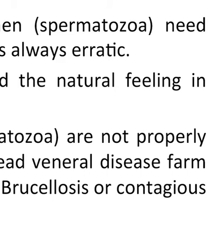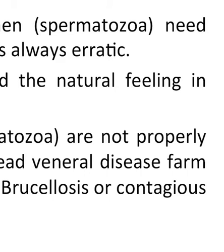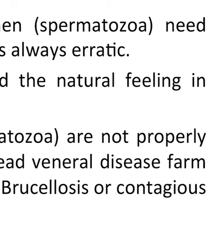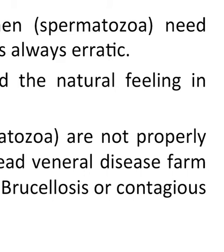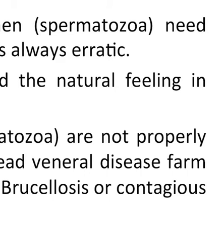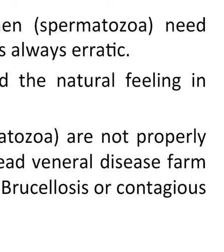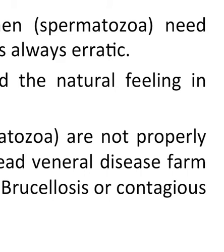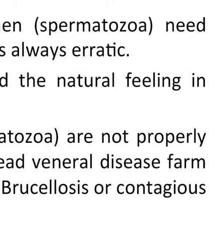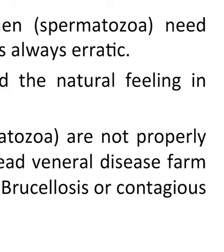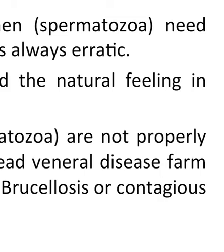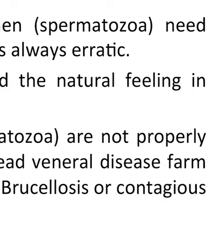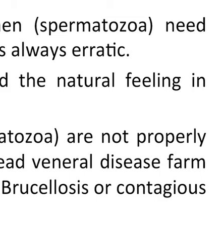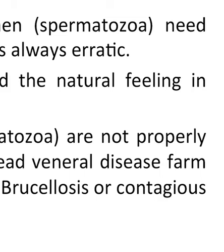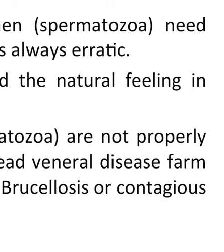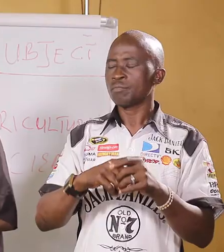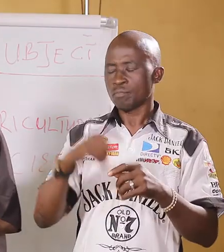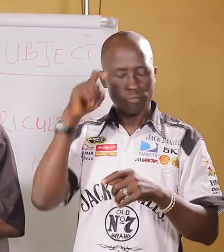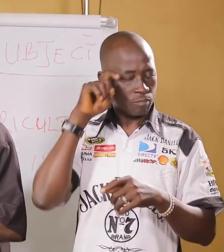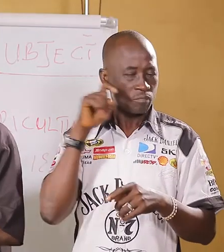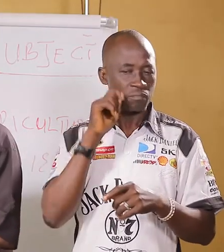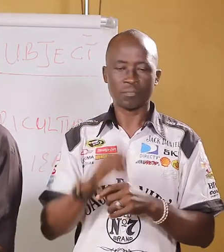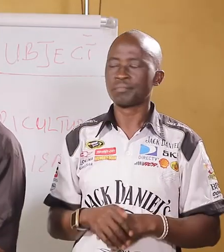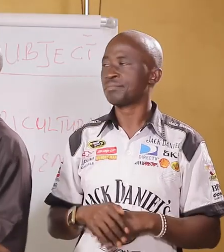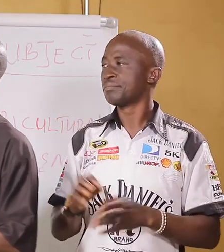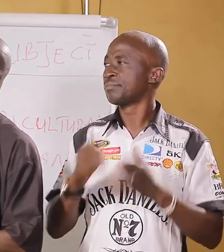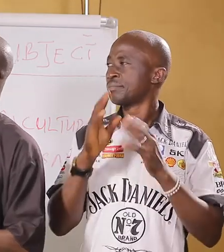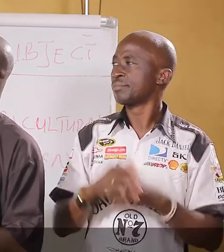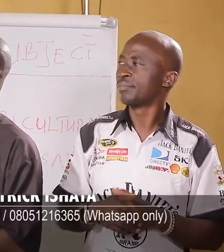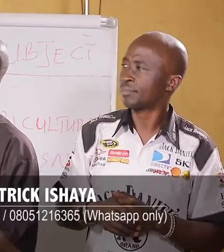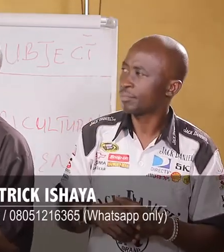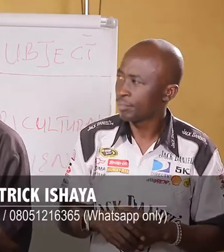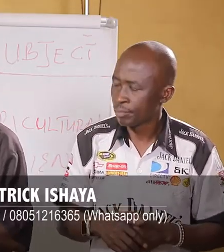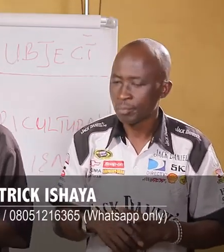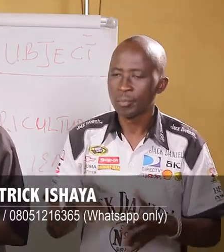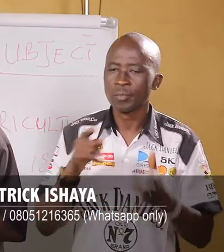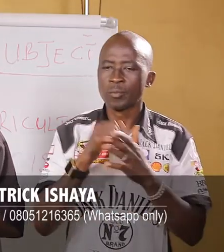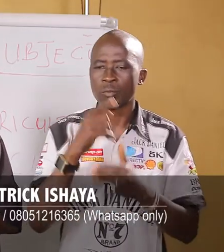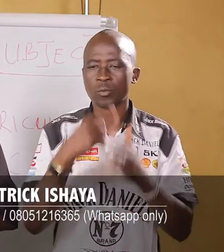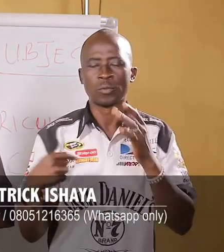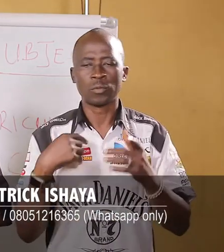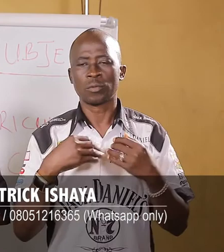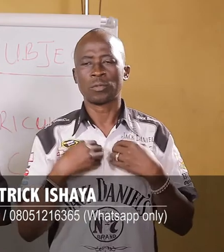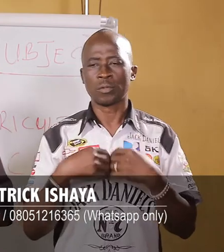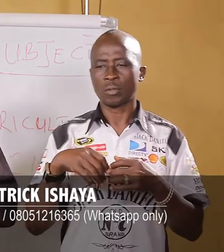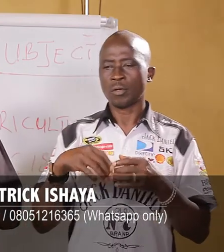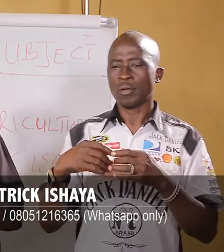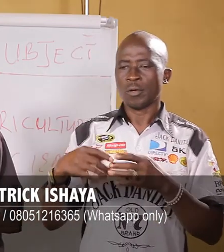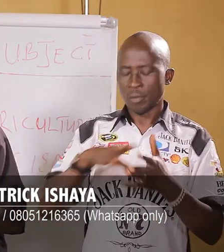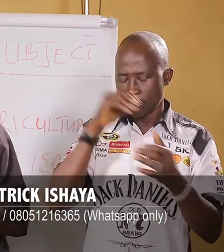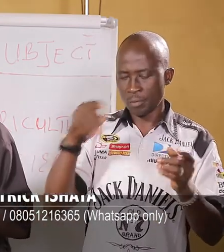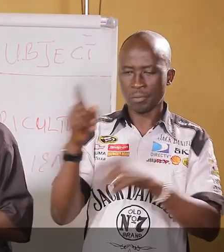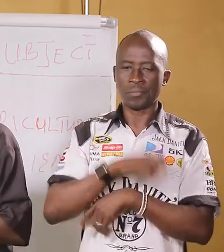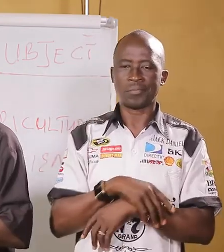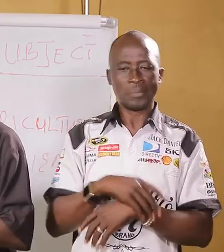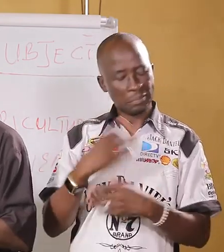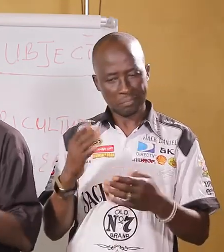transferred during sexual intercourse. My dear students, this is what we have learned today, but briefly, let us see what